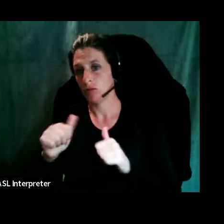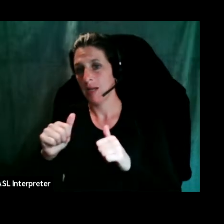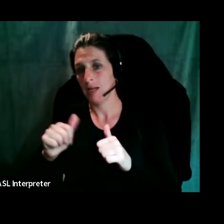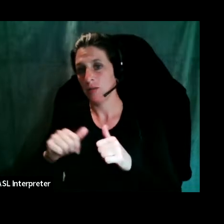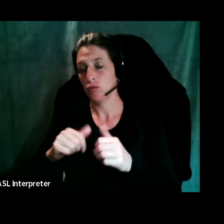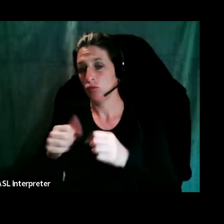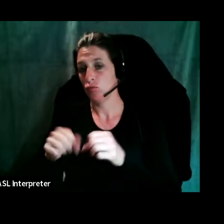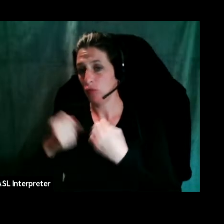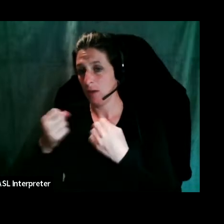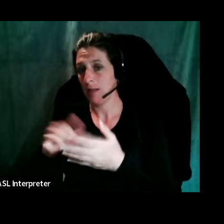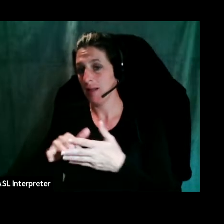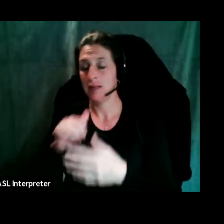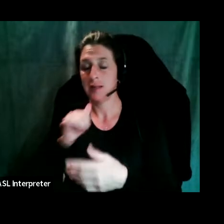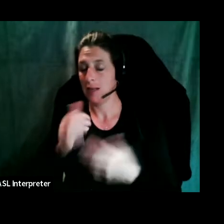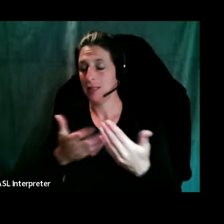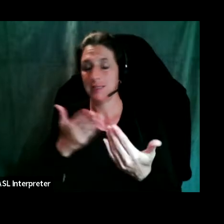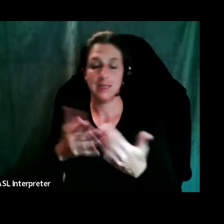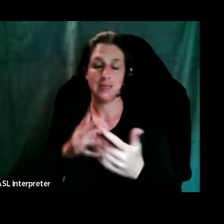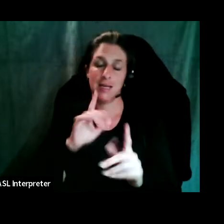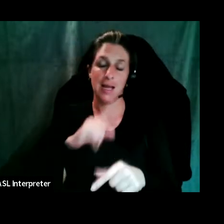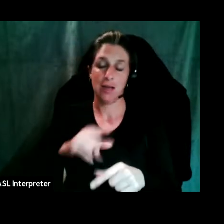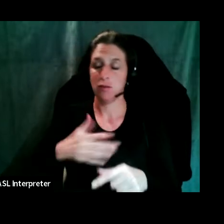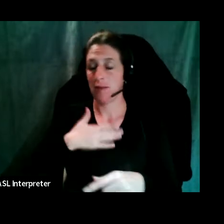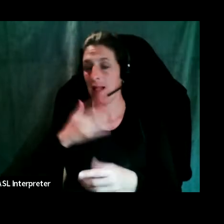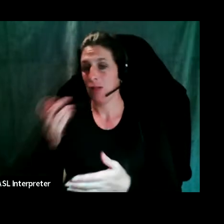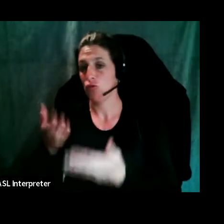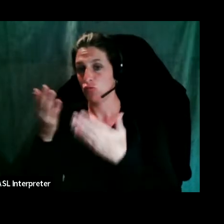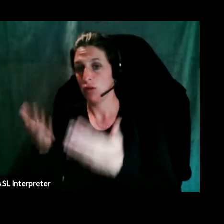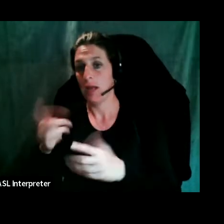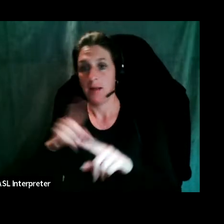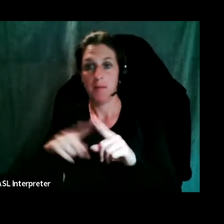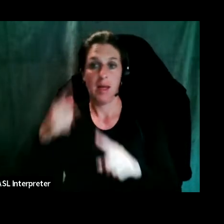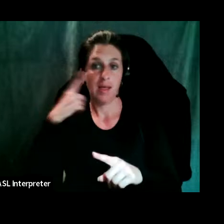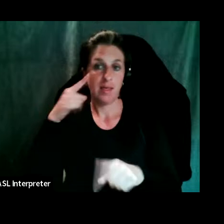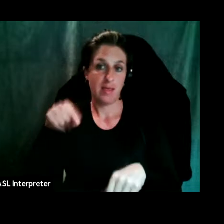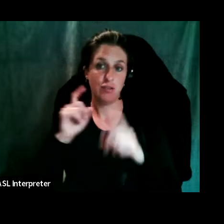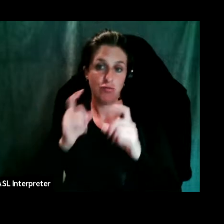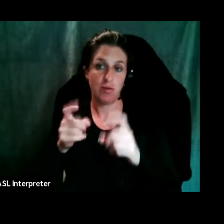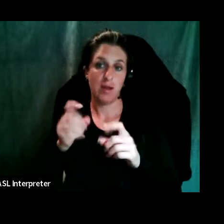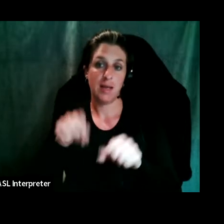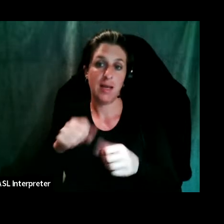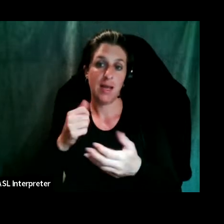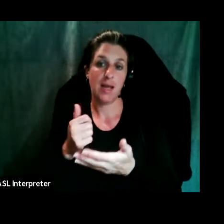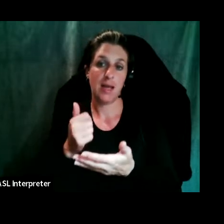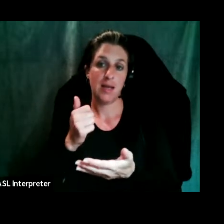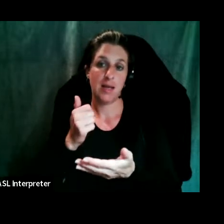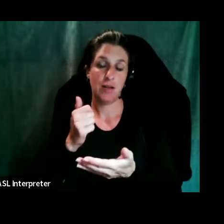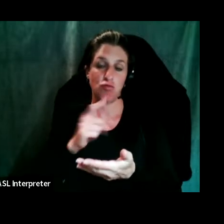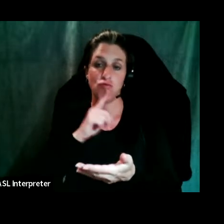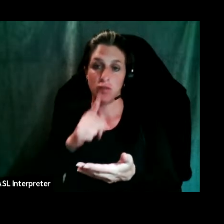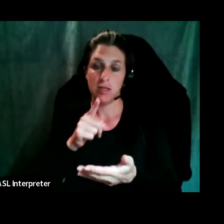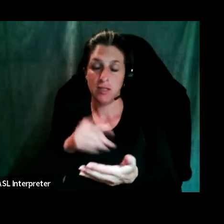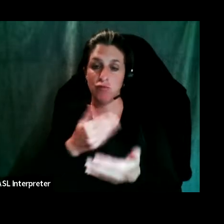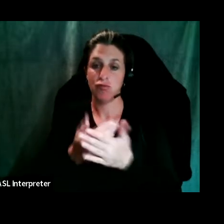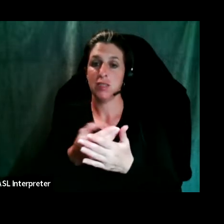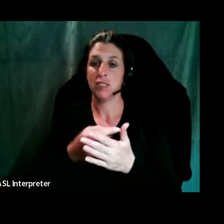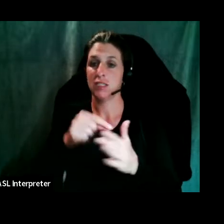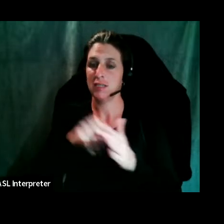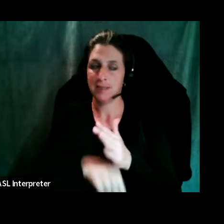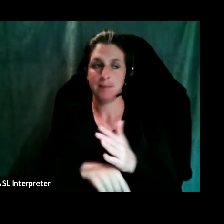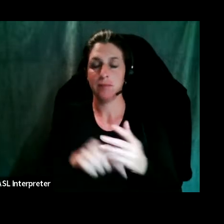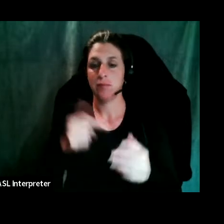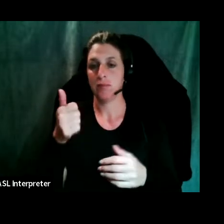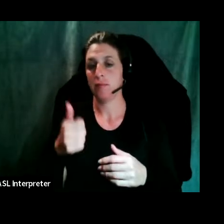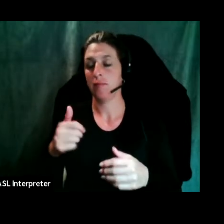not an easy answer. Right. And I'm glad you're bringing it up, but Yeah. I think this grant hopefully can Yes, that's really right. reach That's right. deep for this. Yeah. So, Right. Thank you. Sorry.